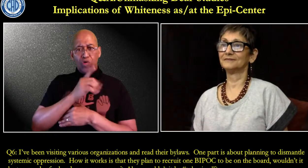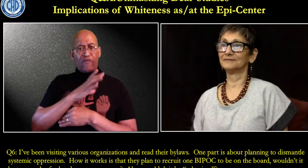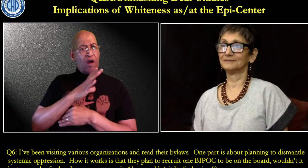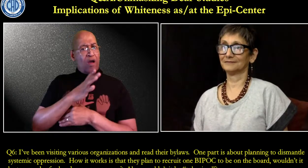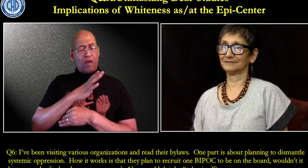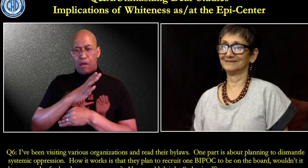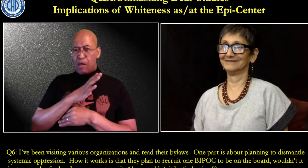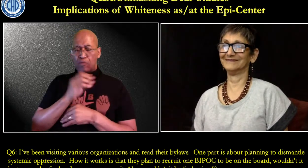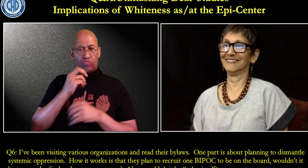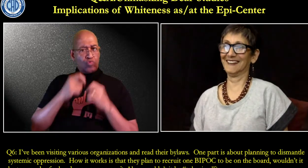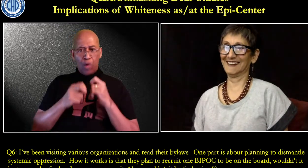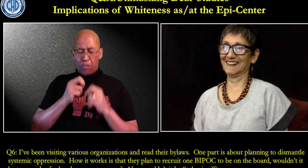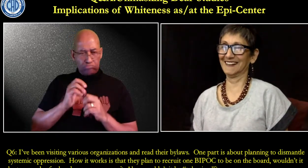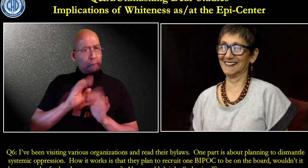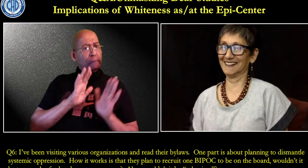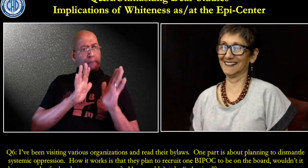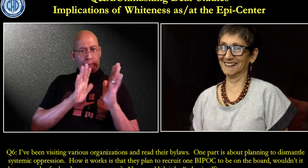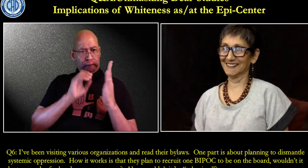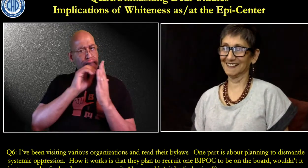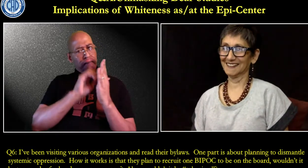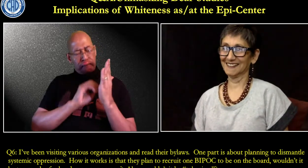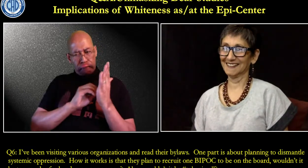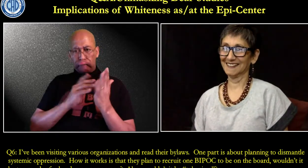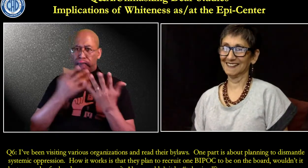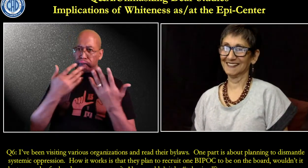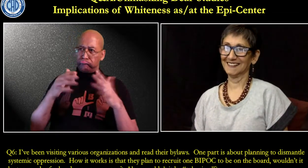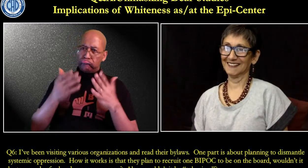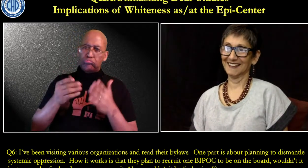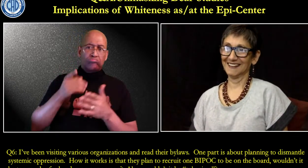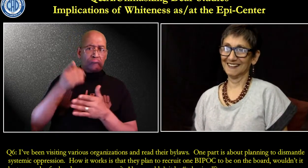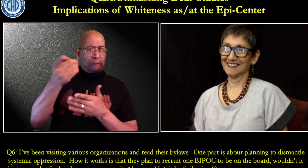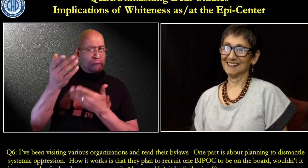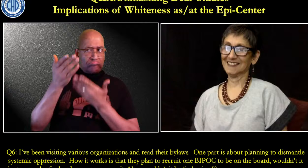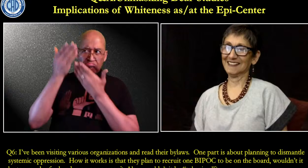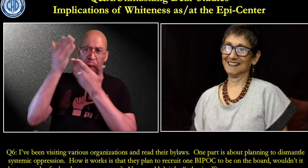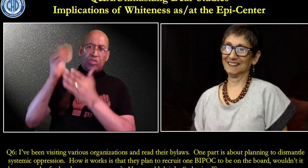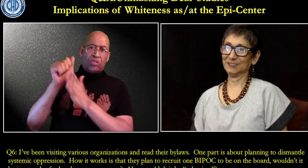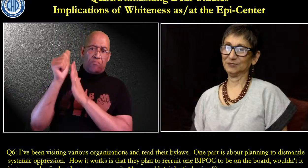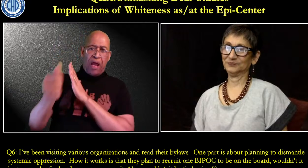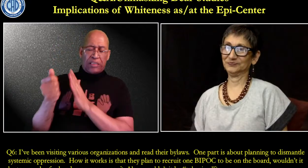There was definitely different suggestions that happened, and they were in agreement and saying, sure, of course, we'll